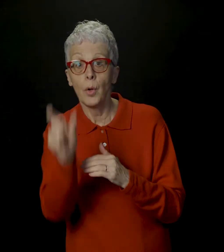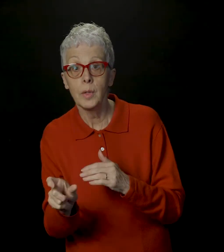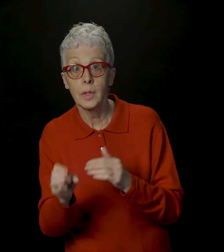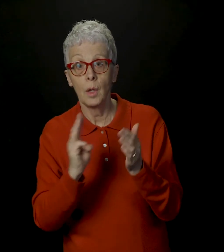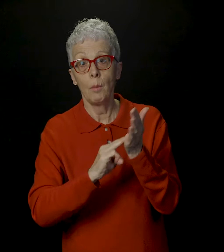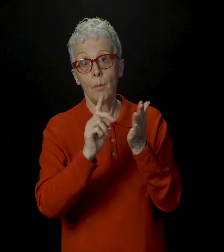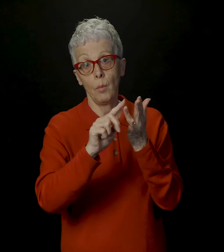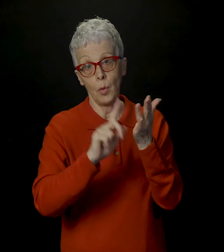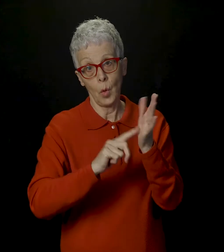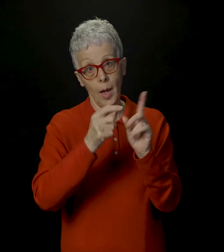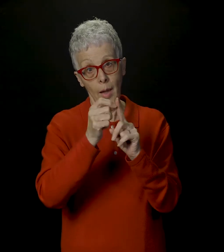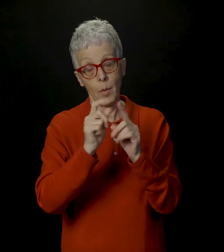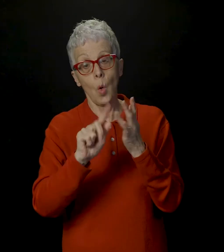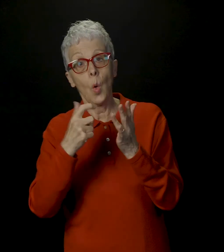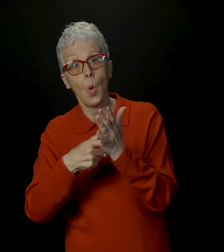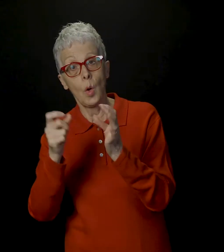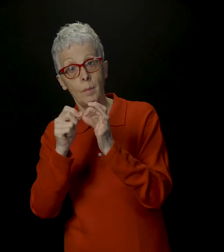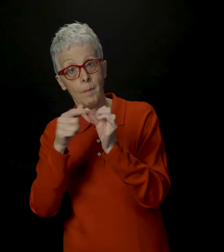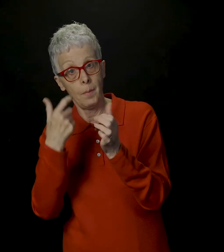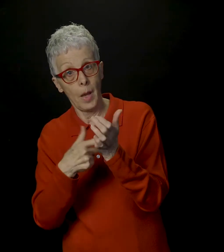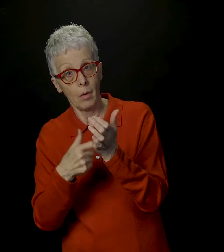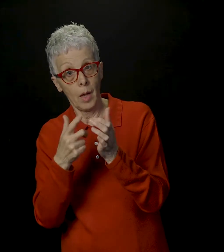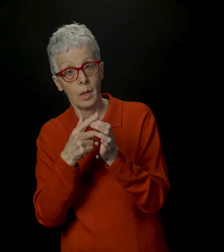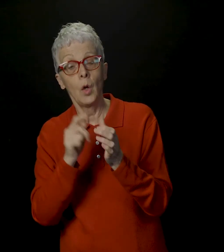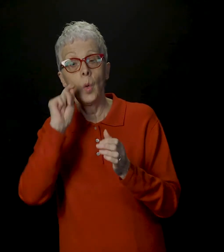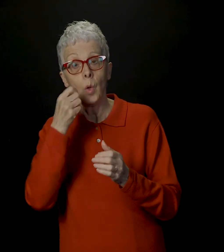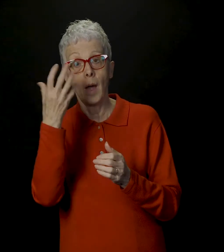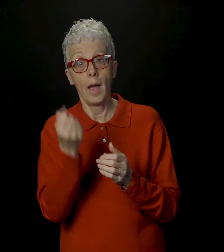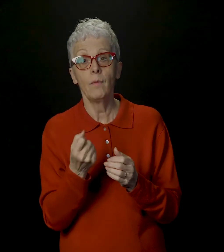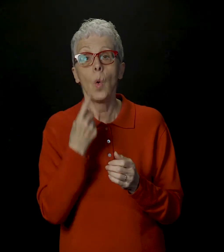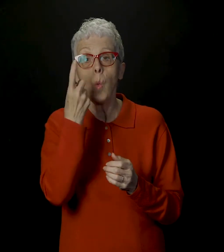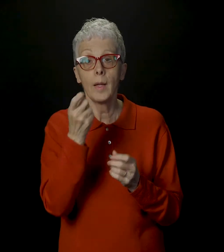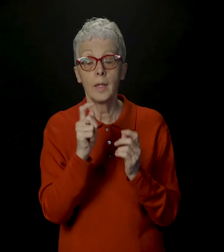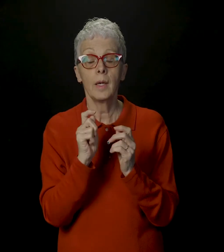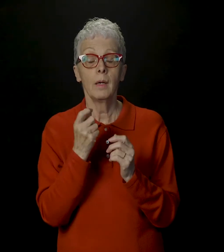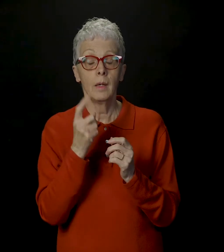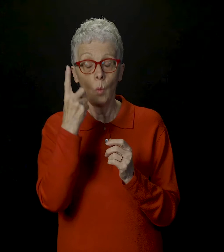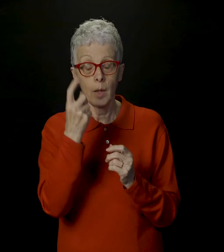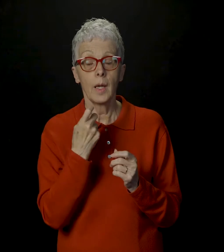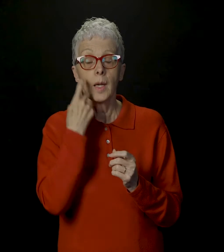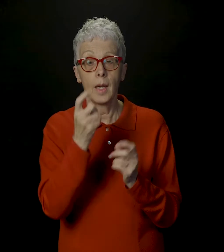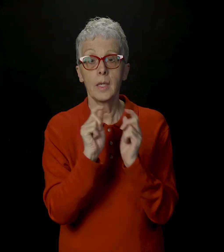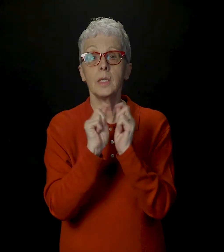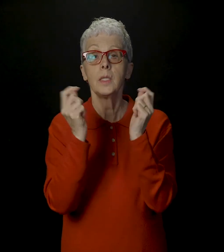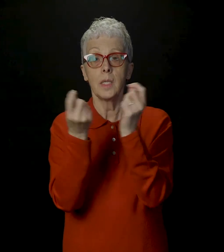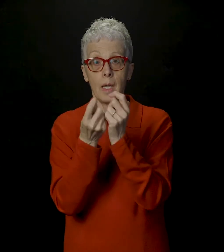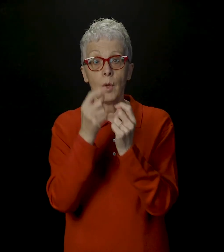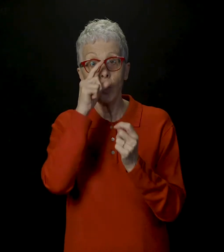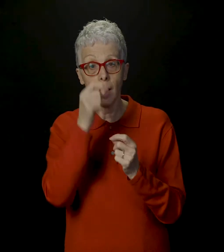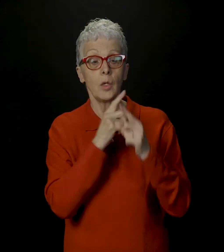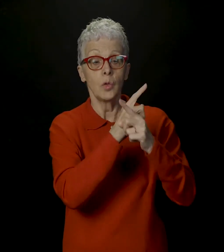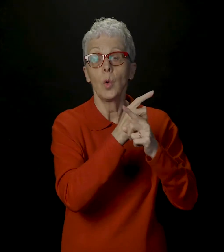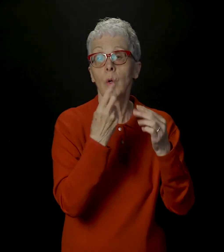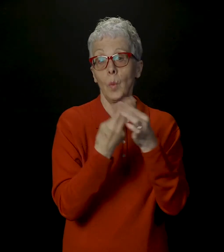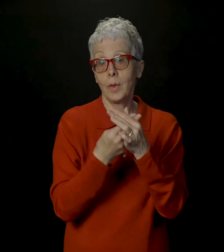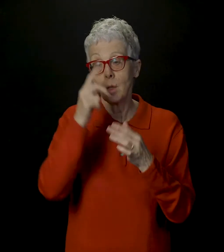Barrow Hill campuses There'll be a few Of the One Care team Around as well And they're there To take your questions Have a bit more Of a chat with